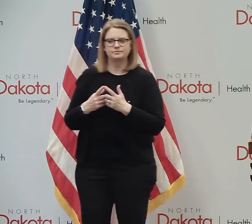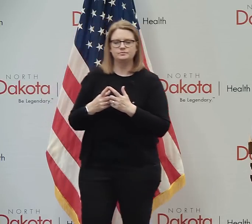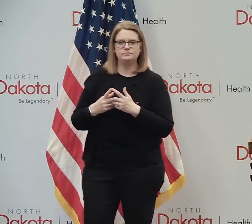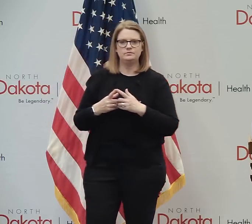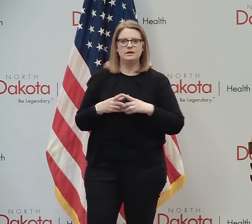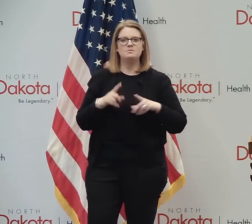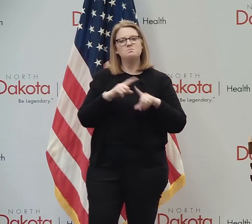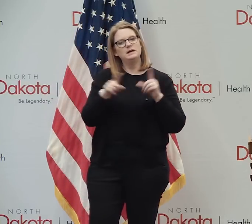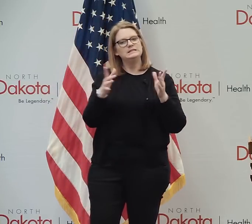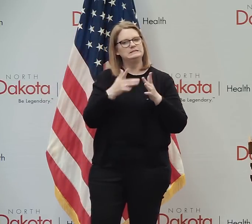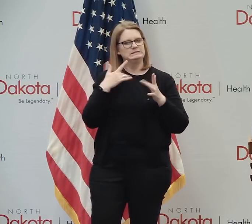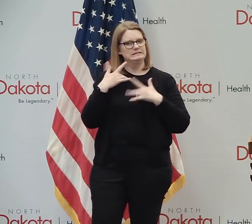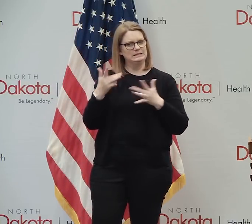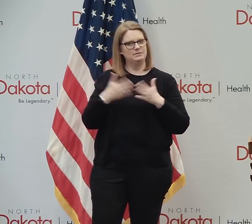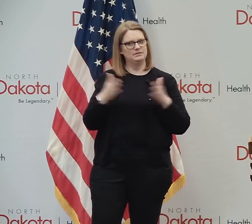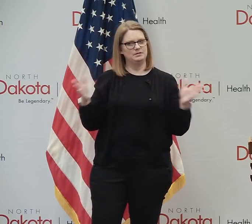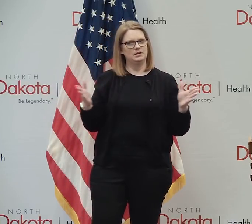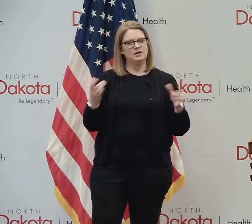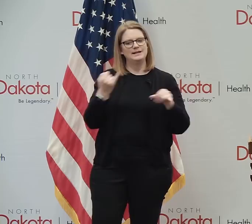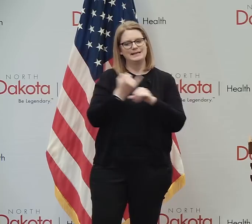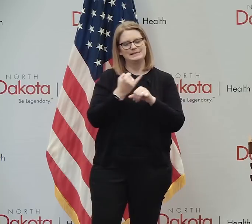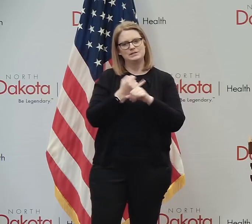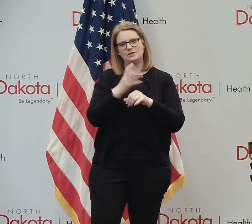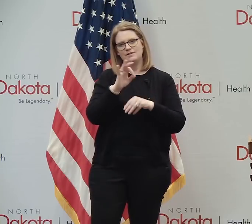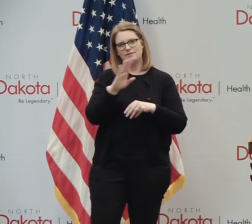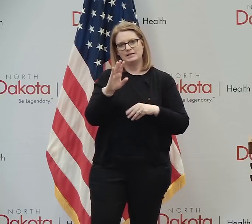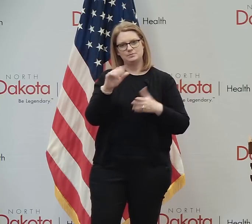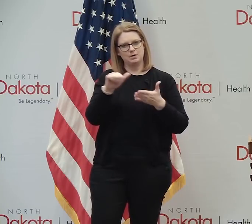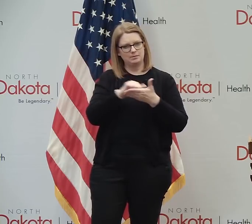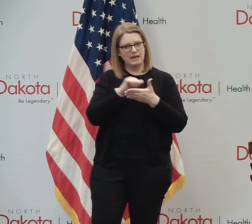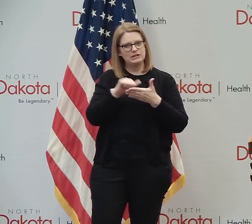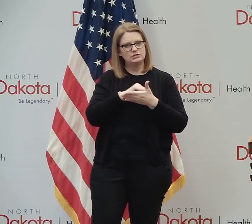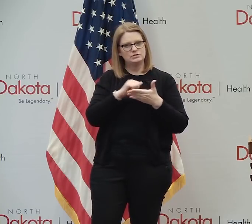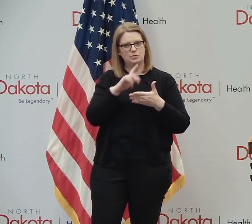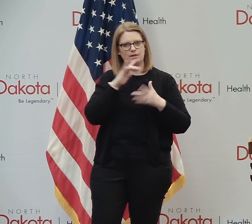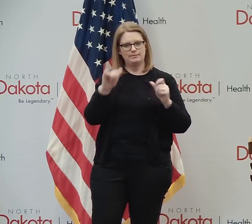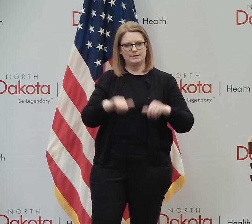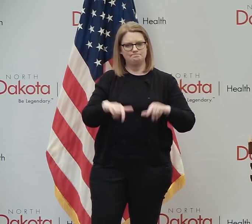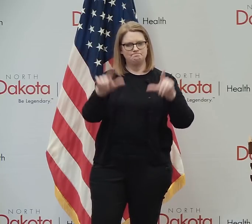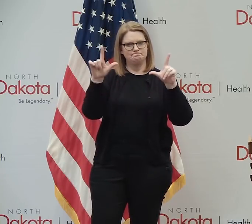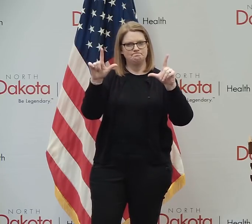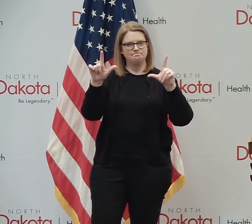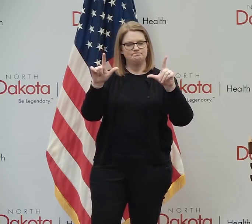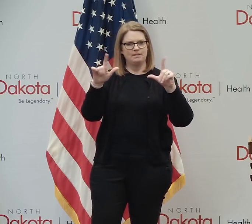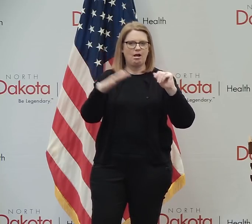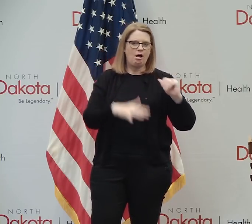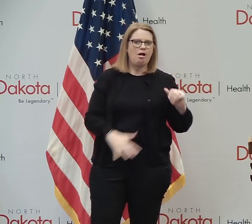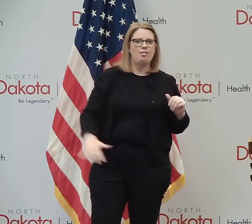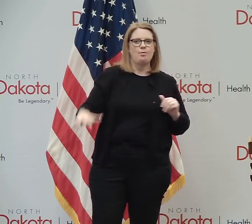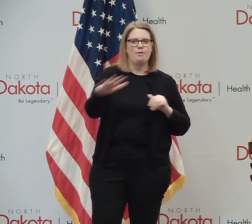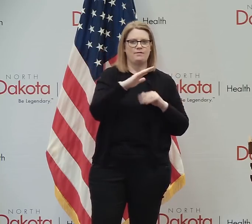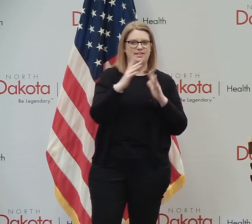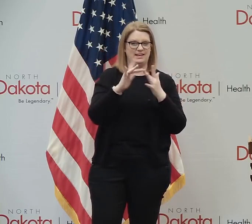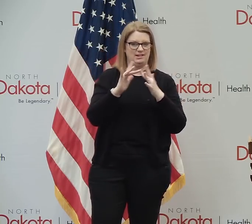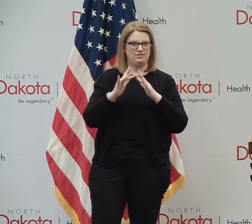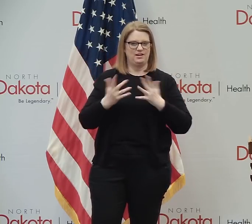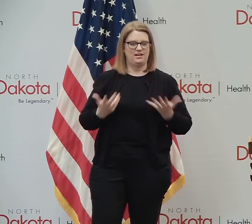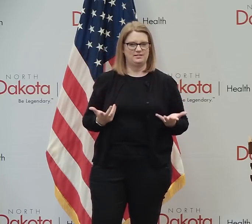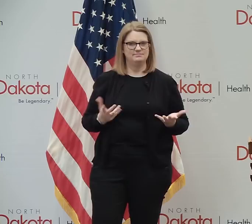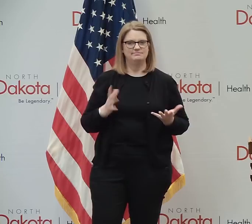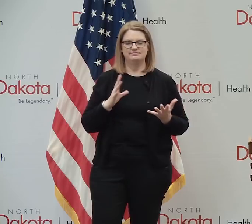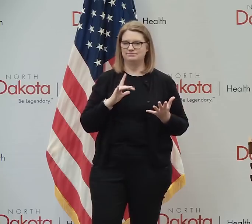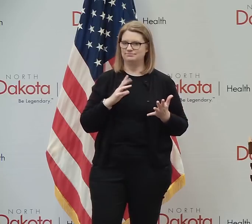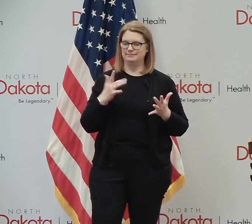can find them generally online at the institution Facebook pages that are really being broadcast well across the internet. So